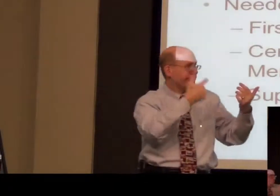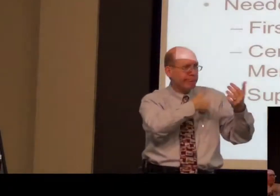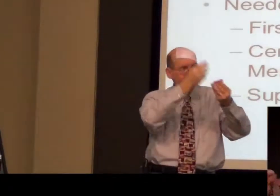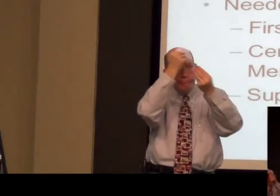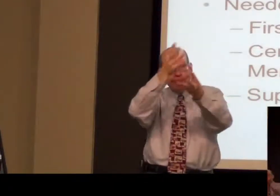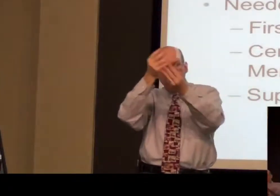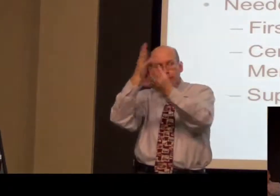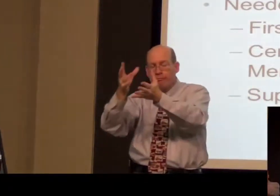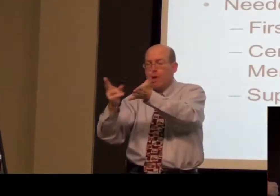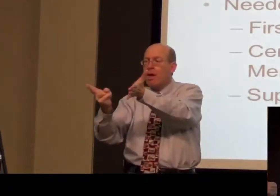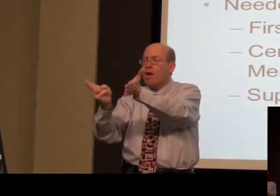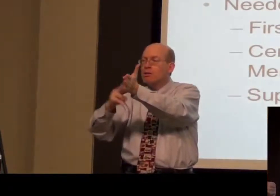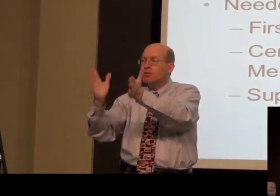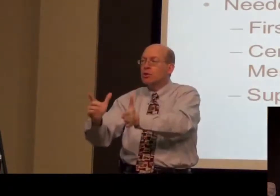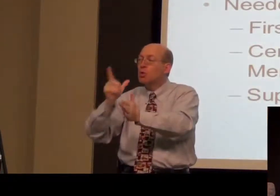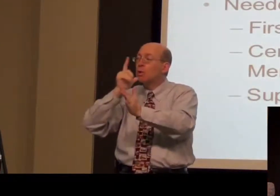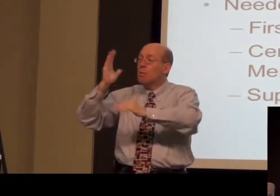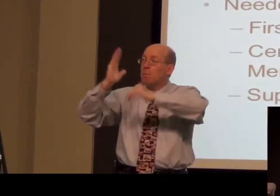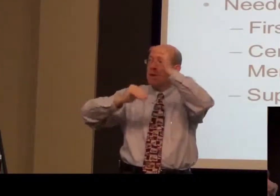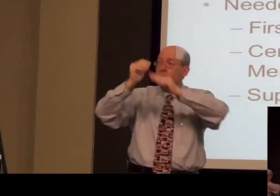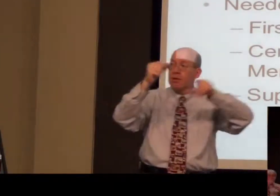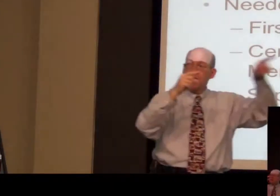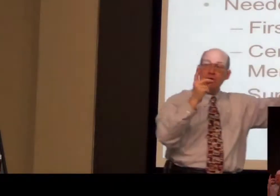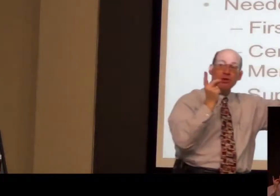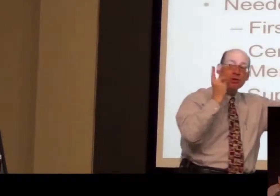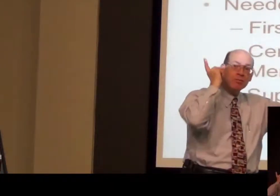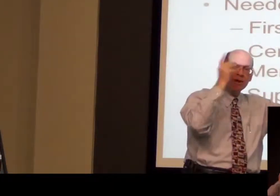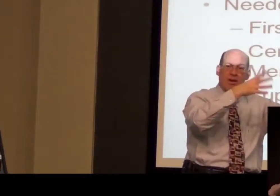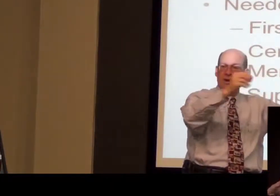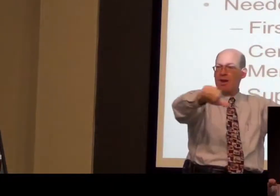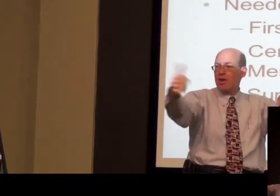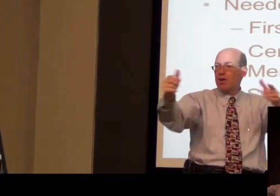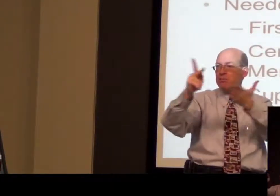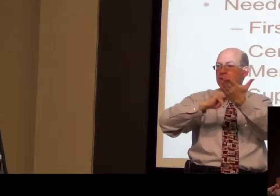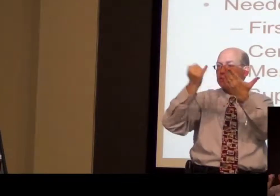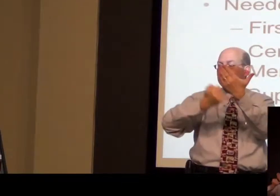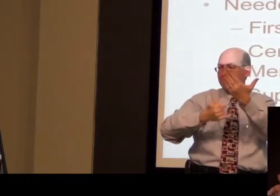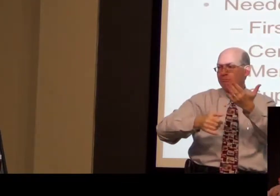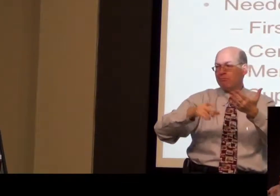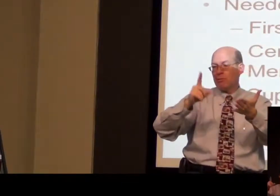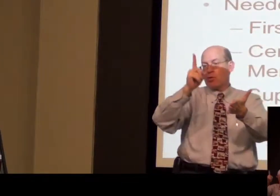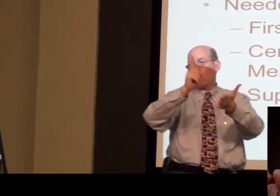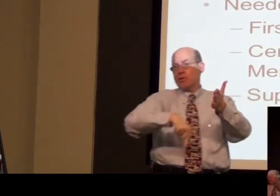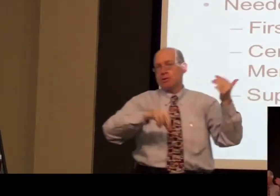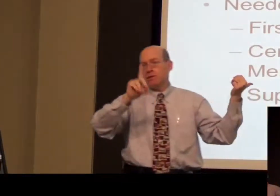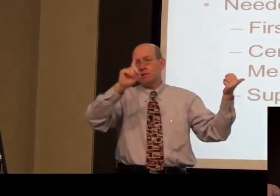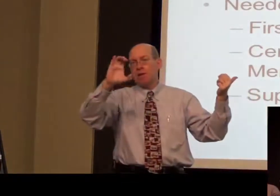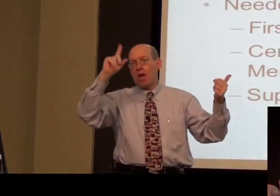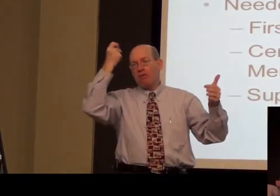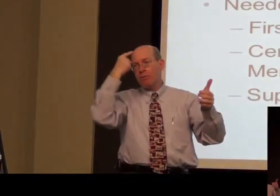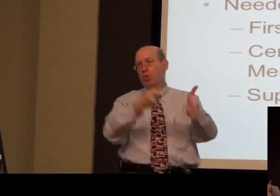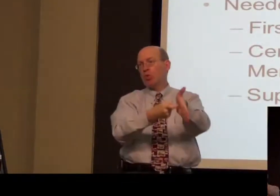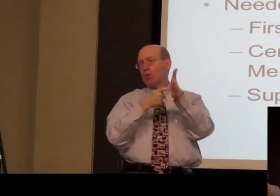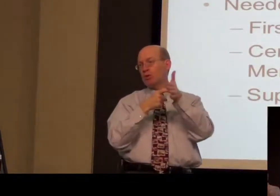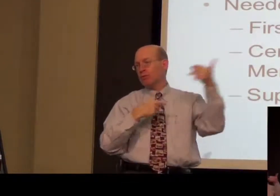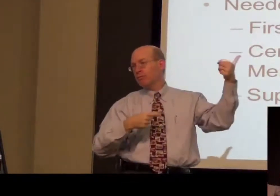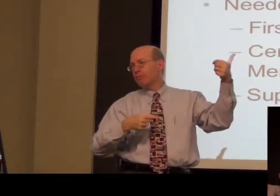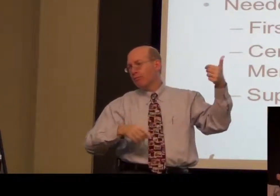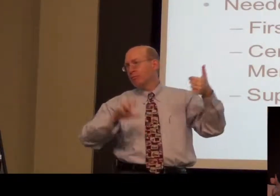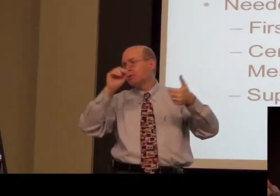course we had to meet that demand and decide who exactly was going to be in the building